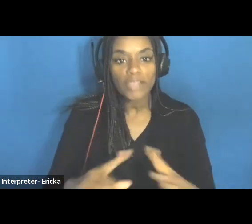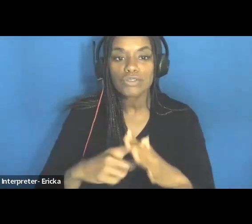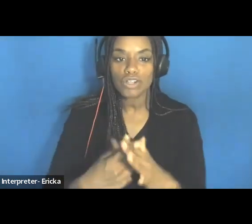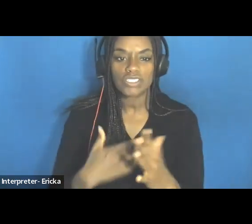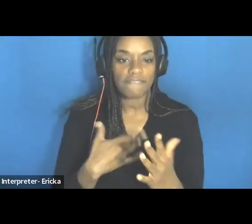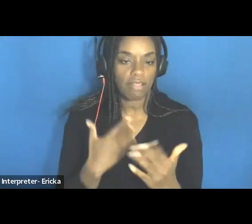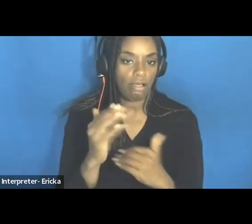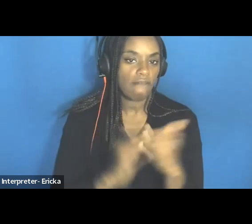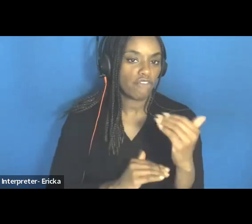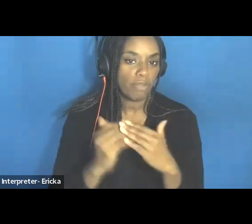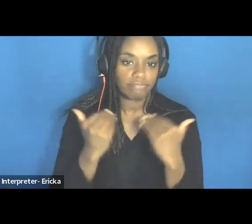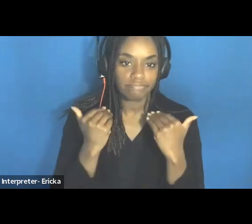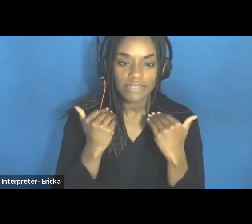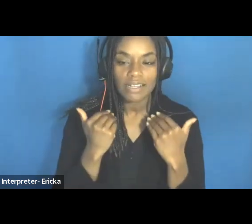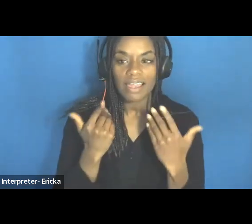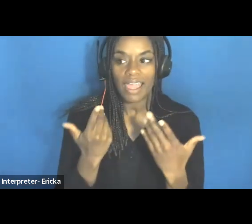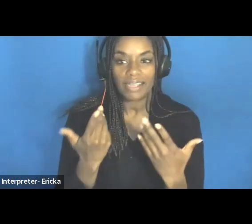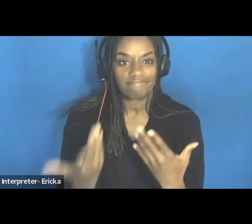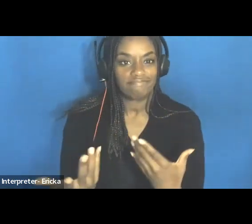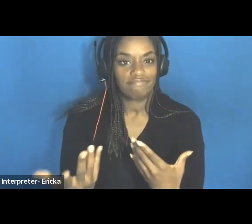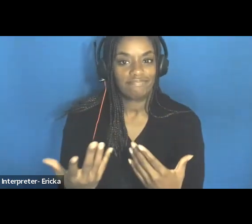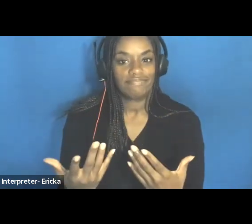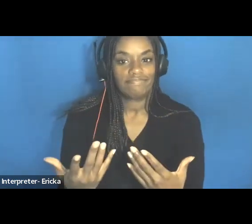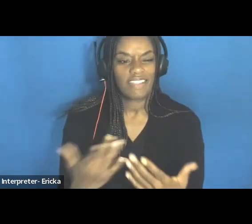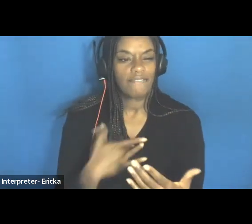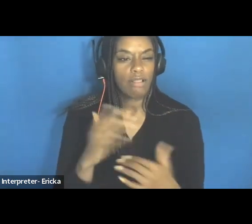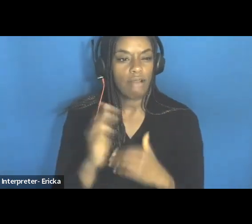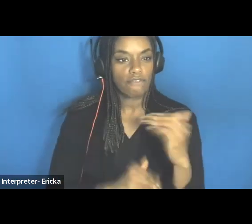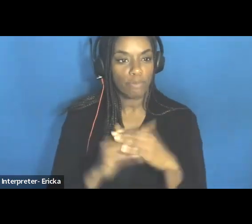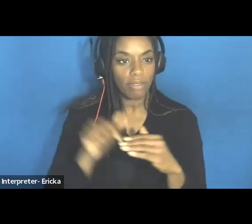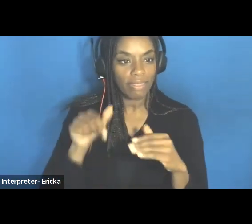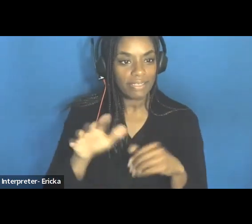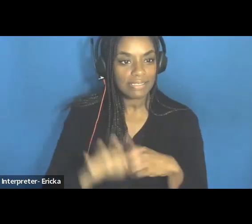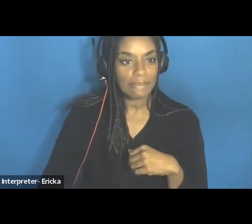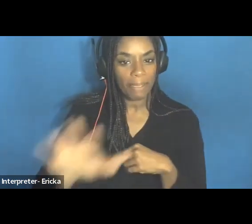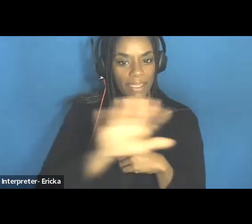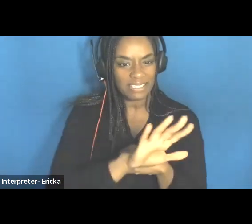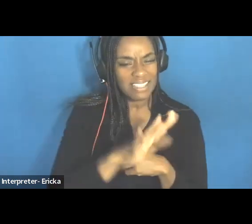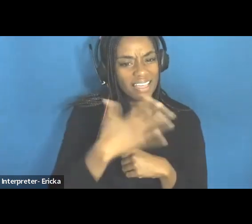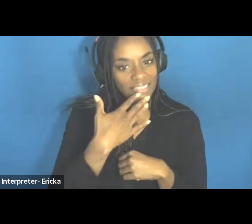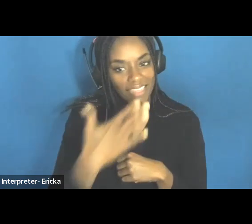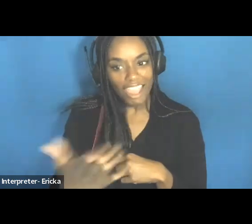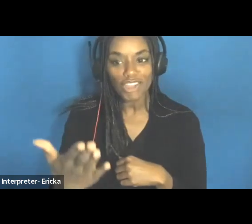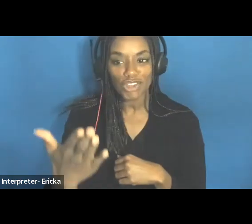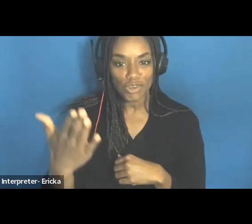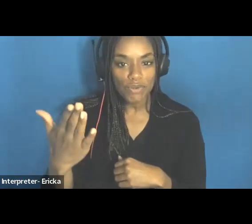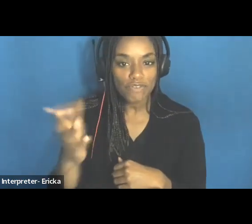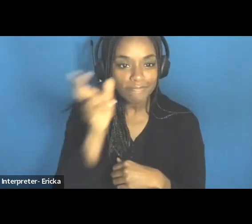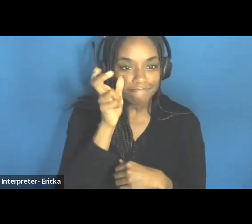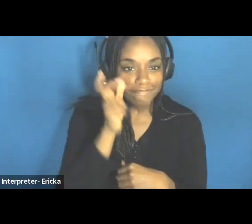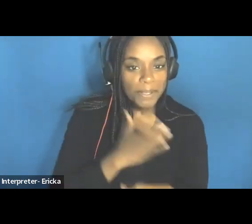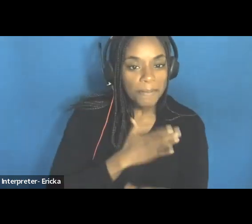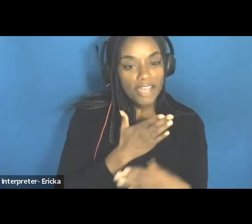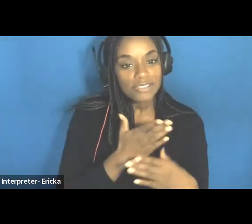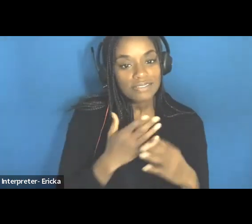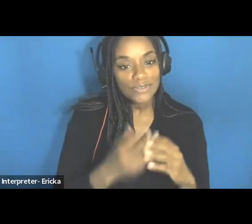comfortable and acclimated in this space. Thank you for allowing me to share my story and my time. I'm